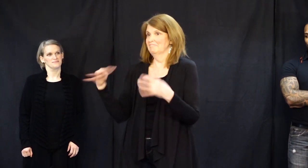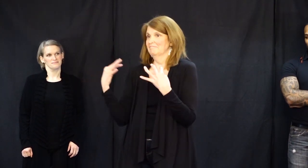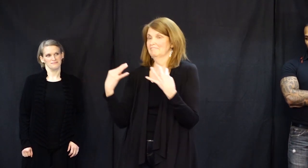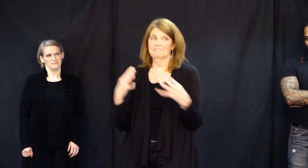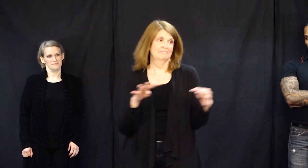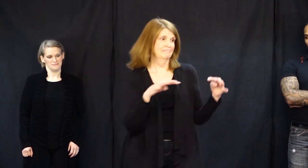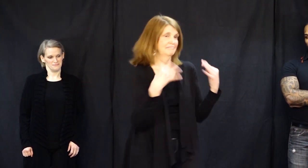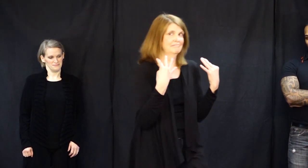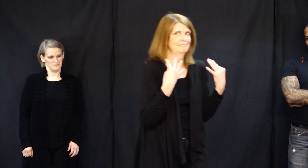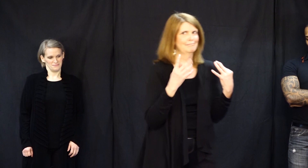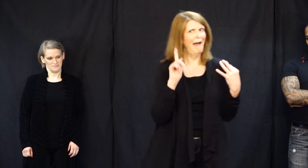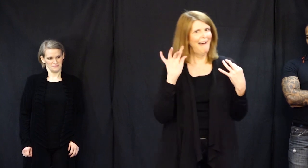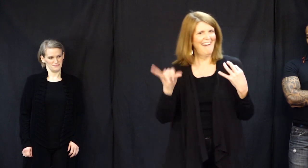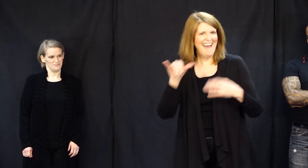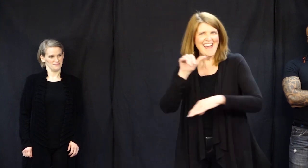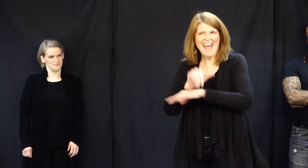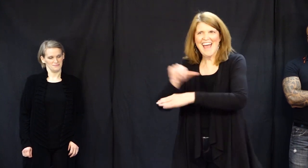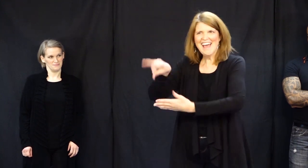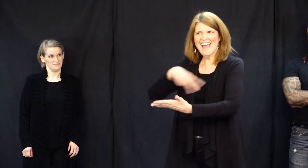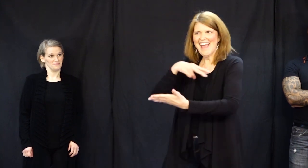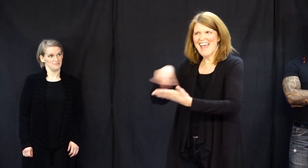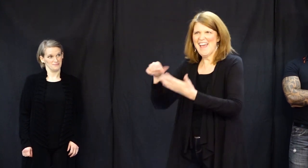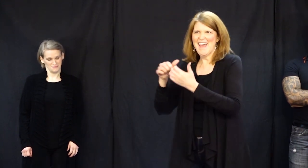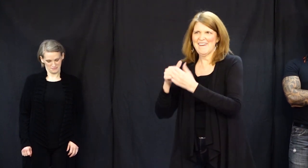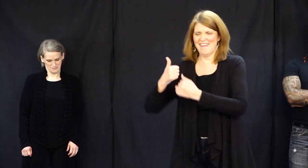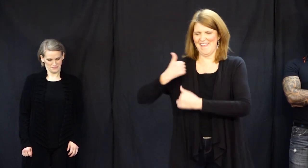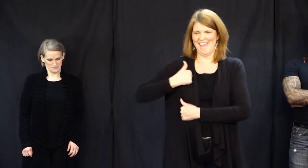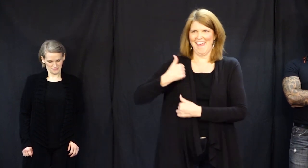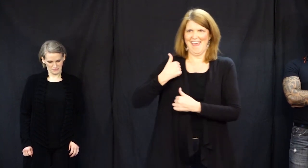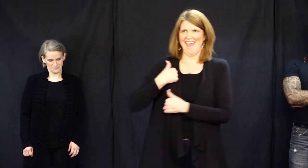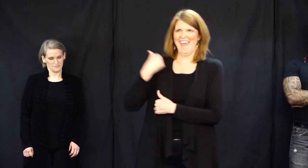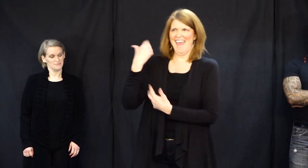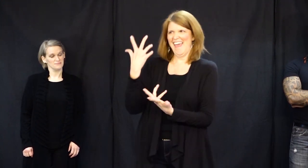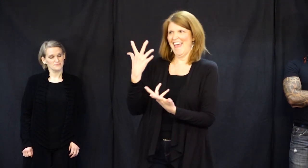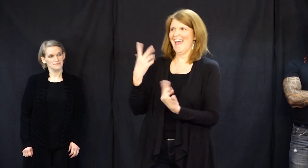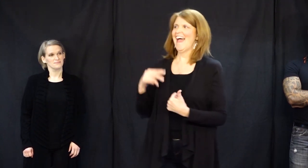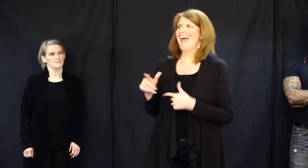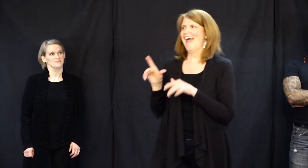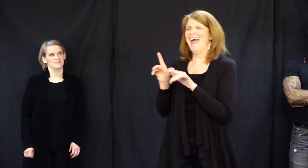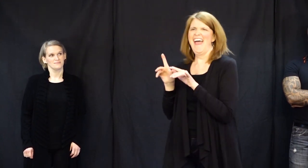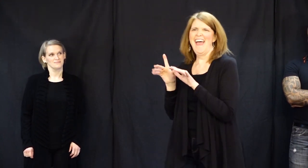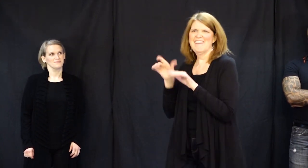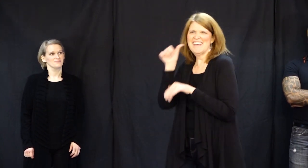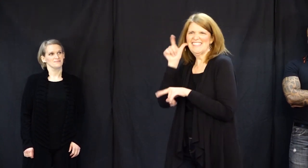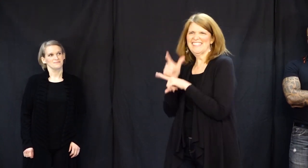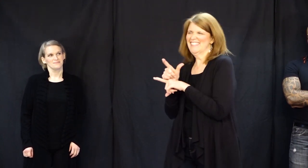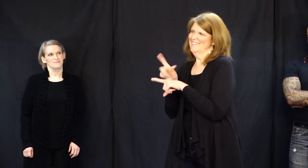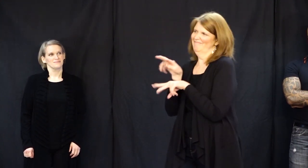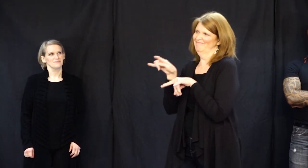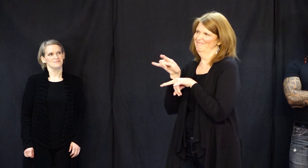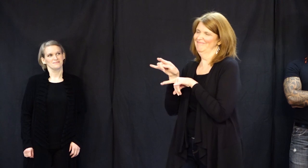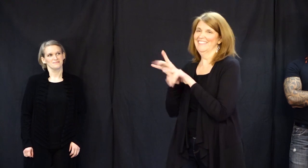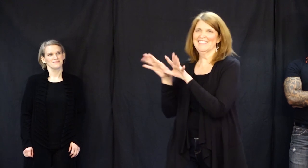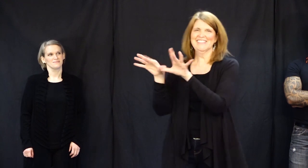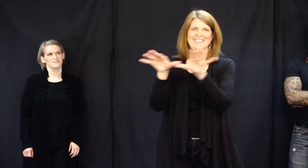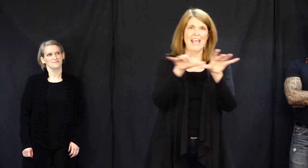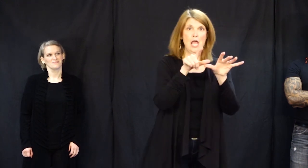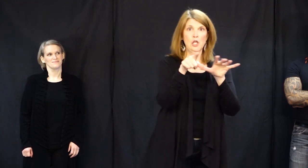We were at a revel with some rebels on a hot night, laughing at my sister as she's dazzling the room. Then you walked in and my